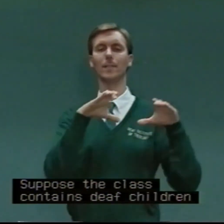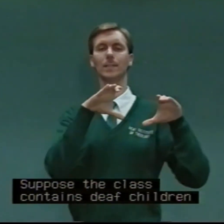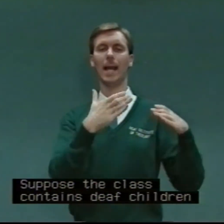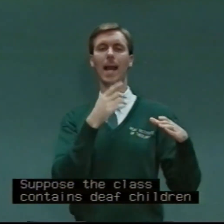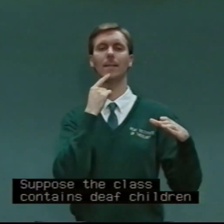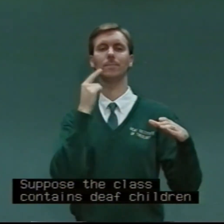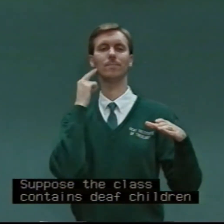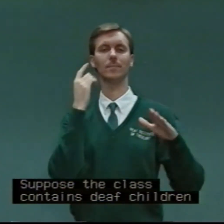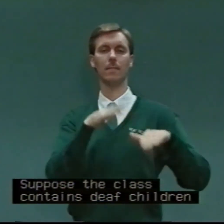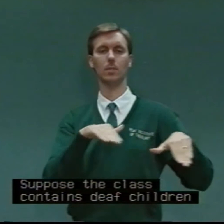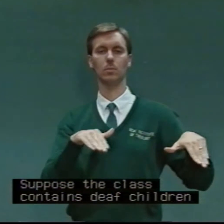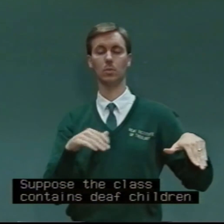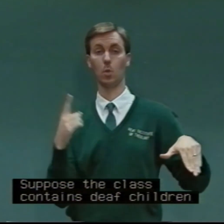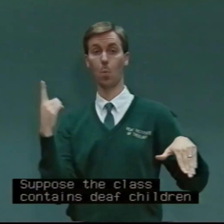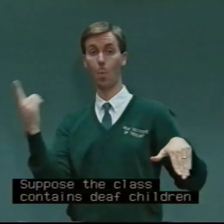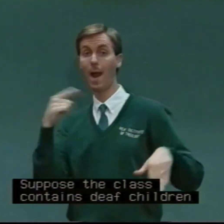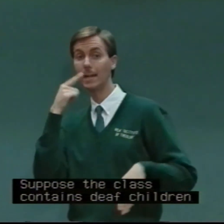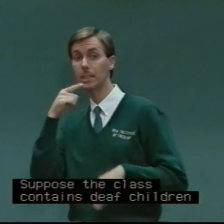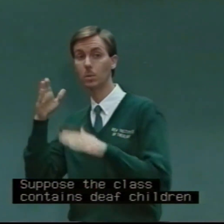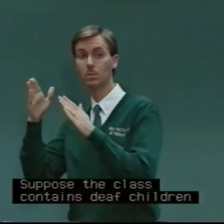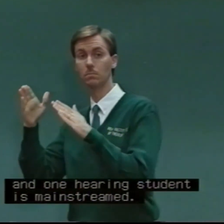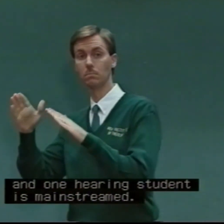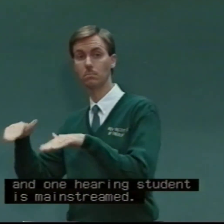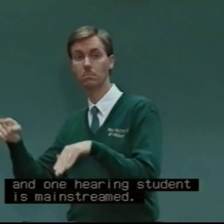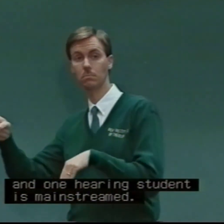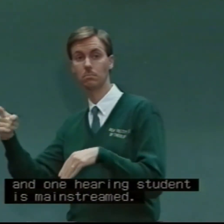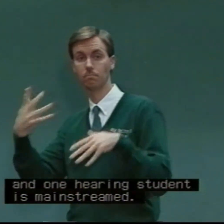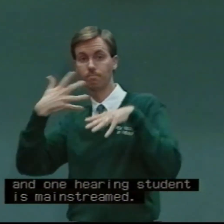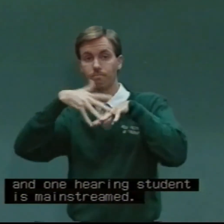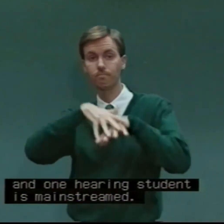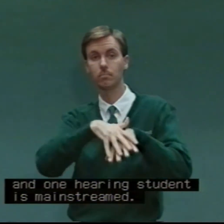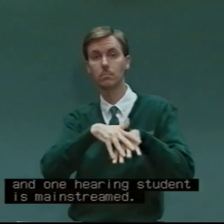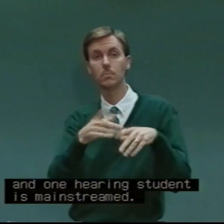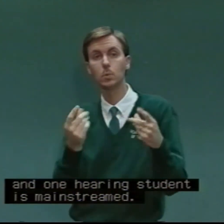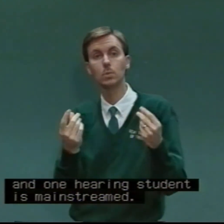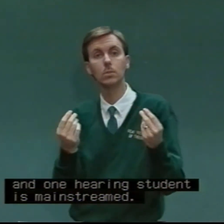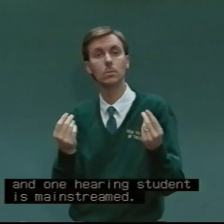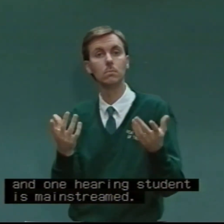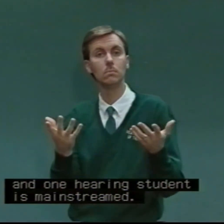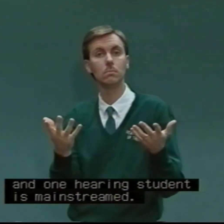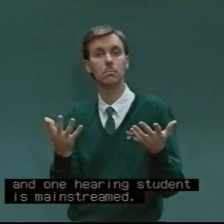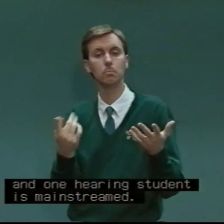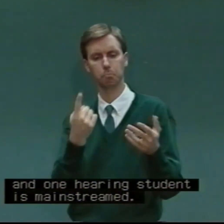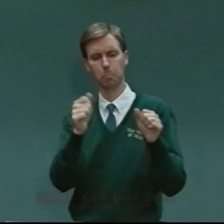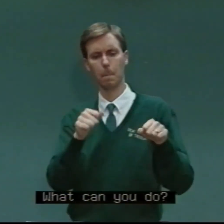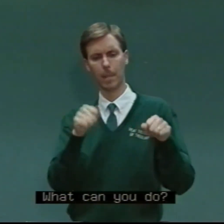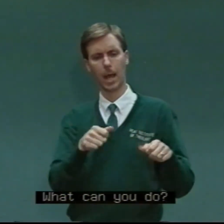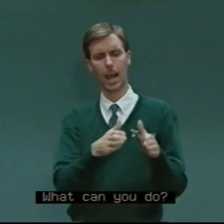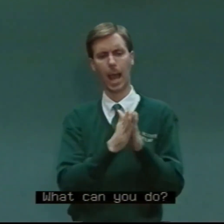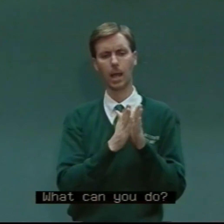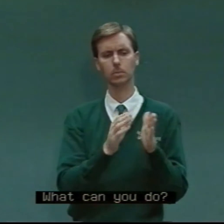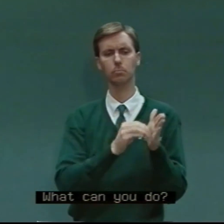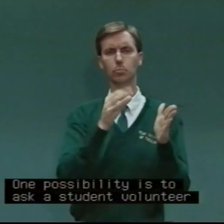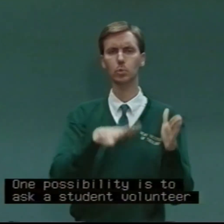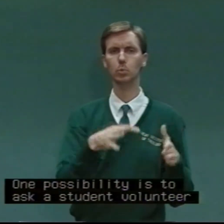Suppose the class contains deaf children, and one hearing student is mainstreamed. What can you